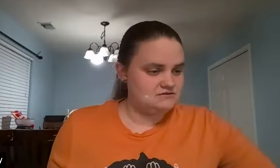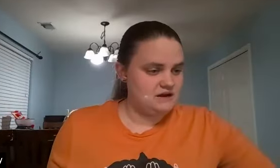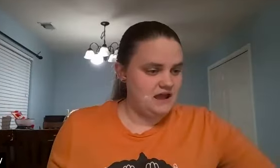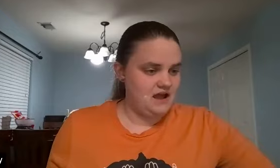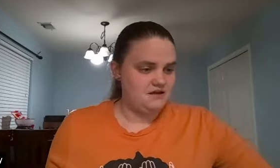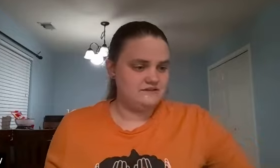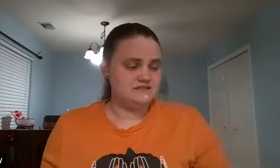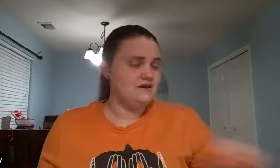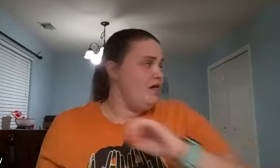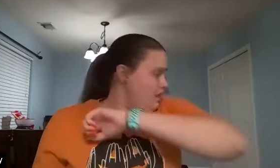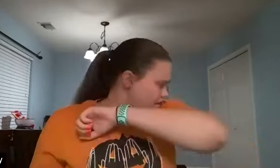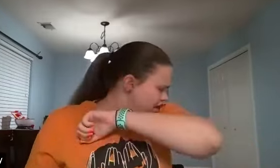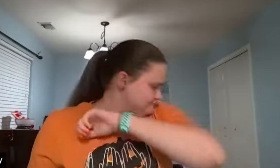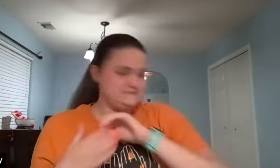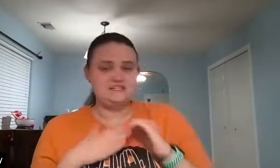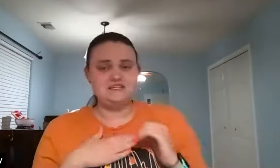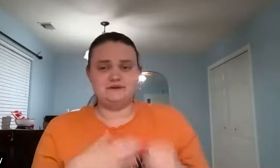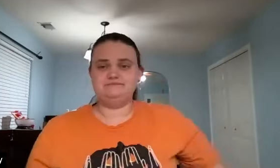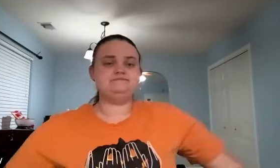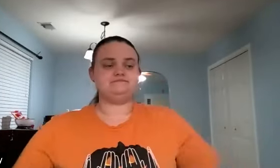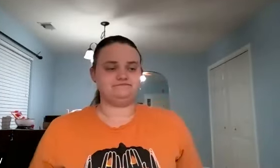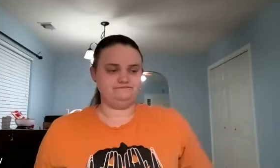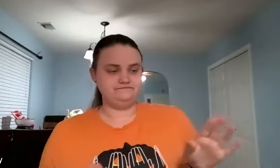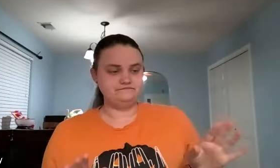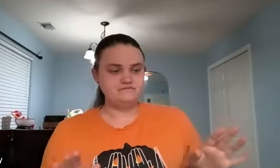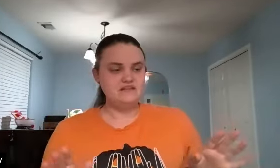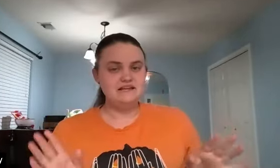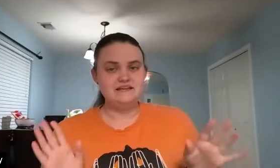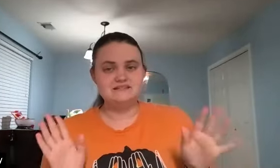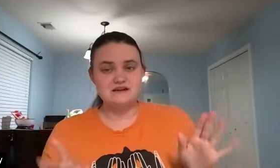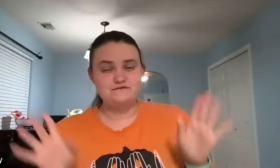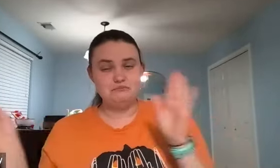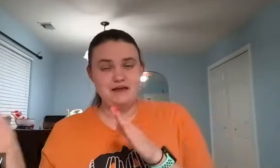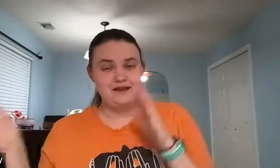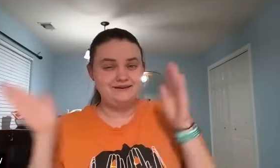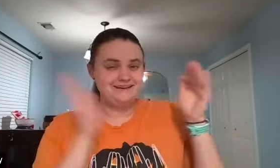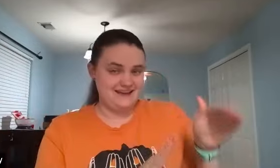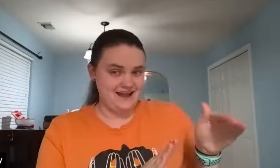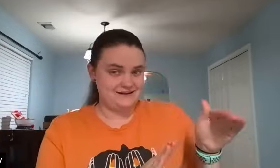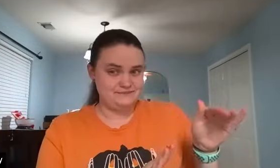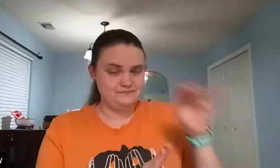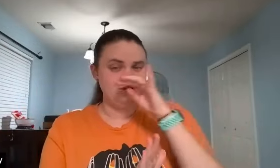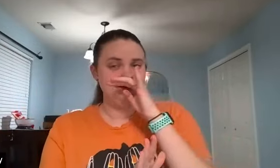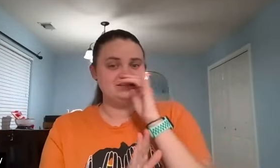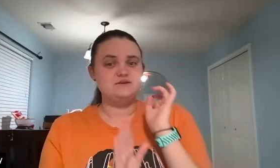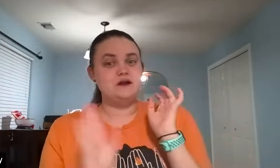one I have is, excuse me, is the sign for black cat. So we are going